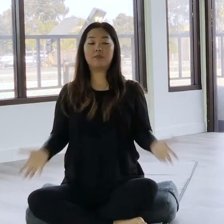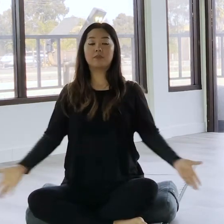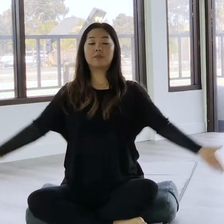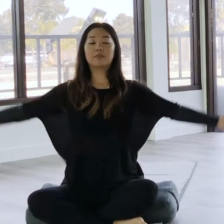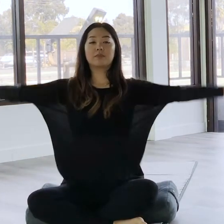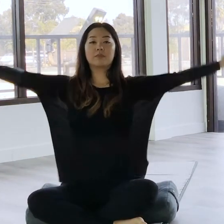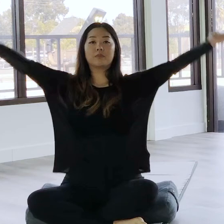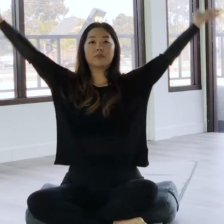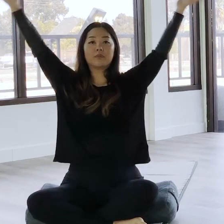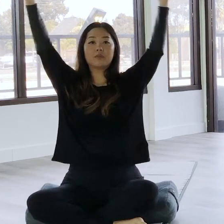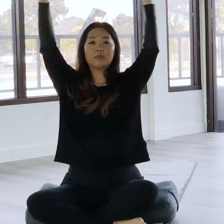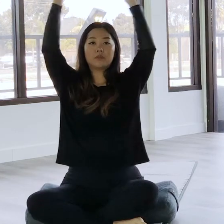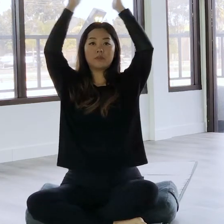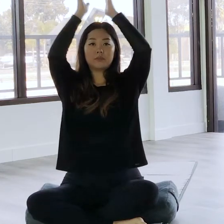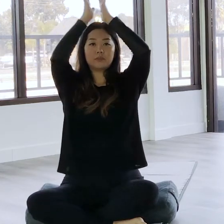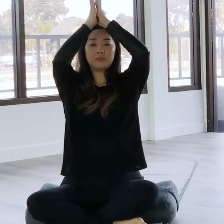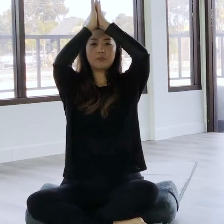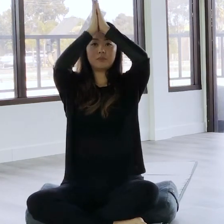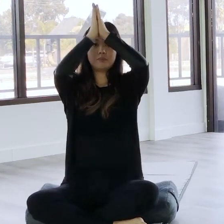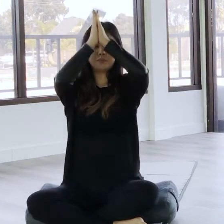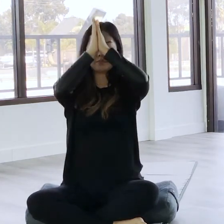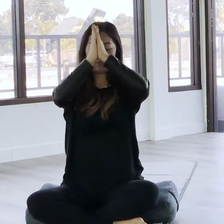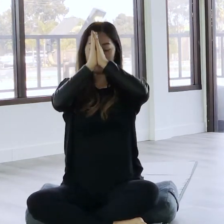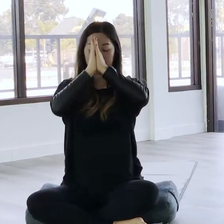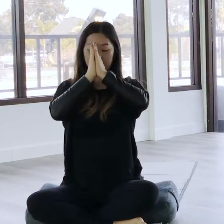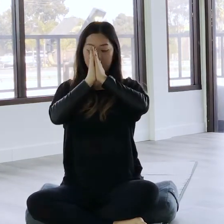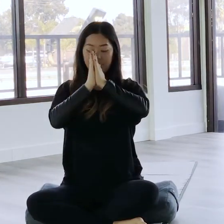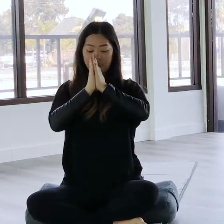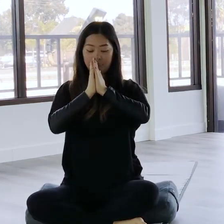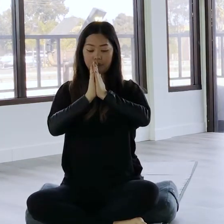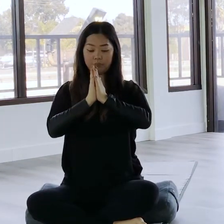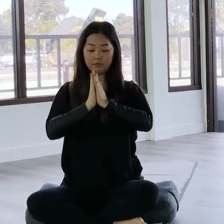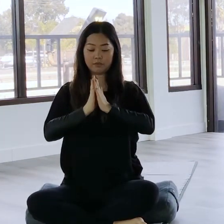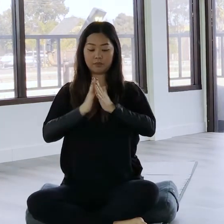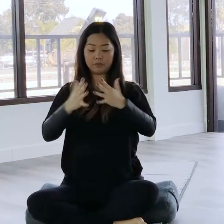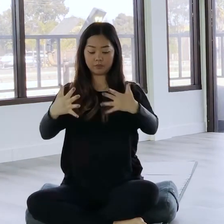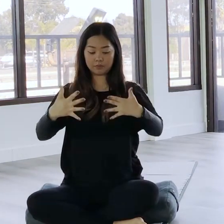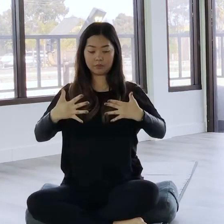and exhale, ground yourself.